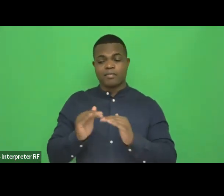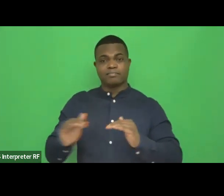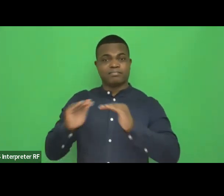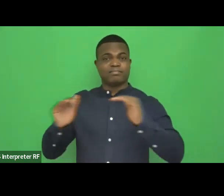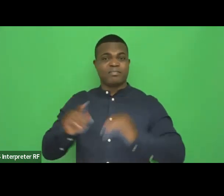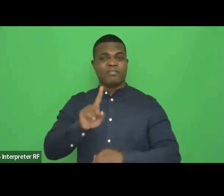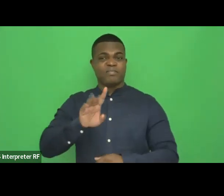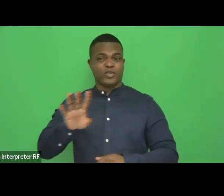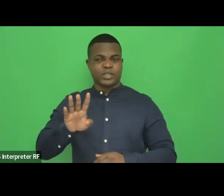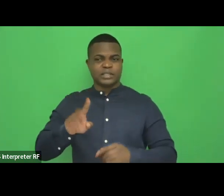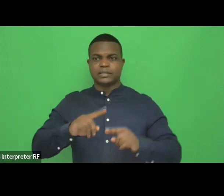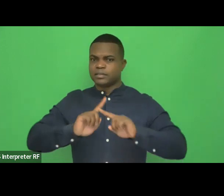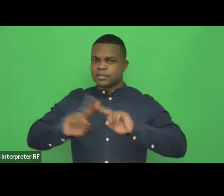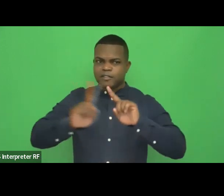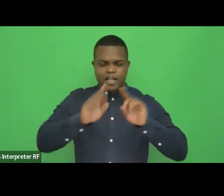use these too.